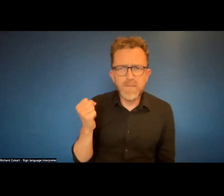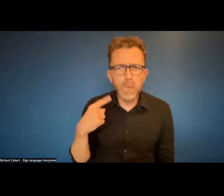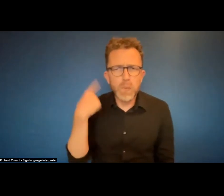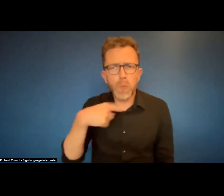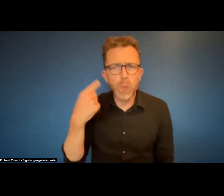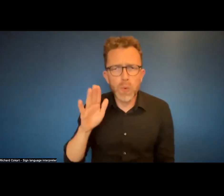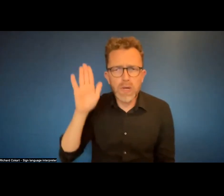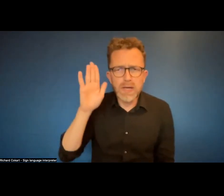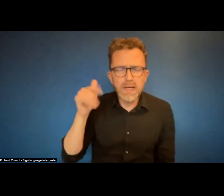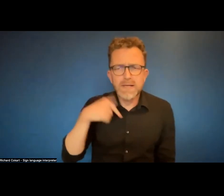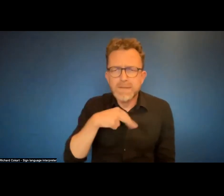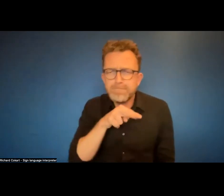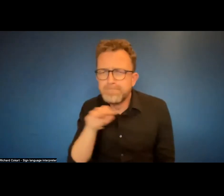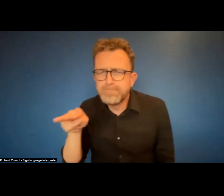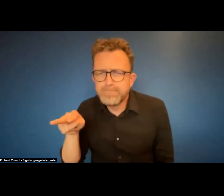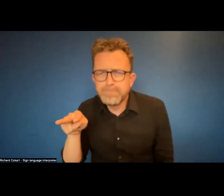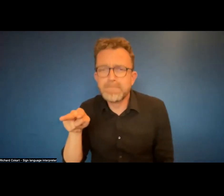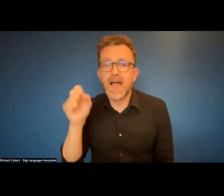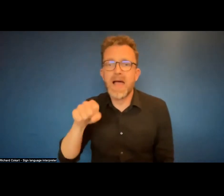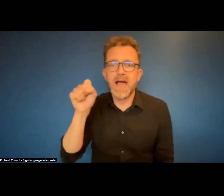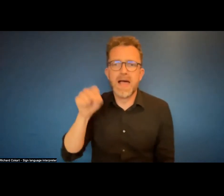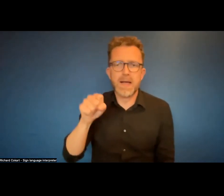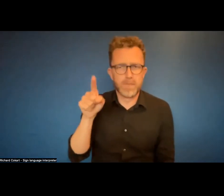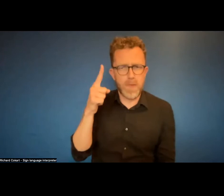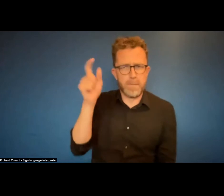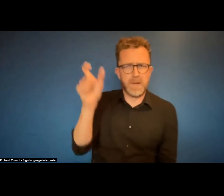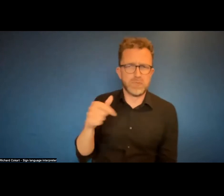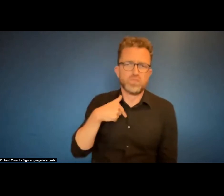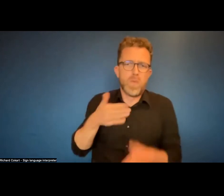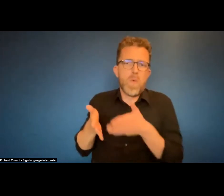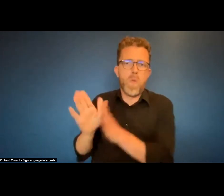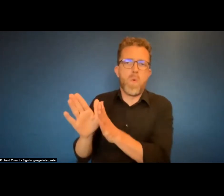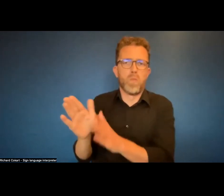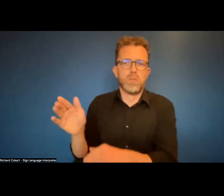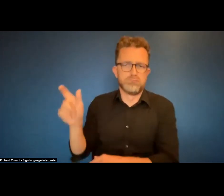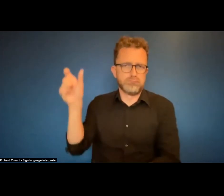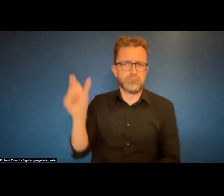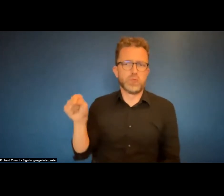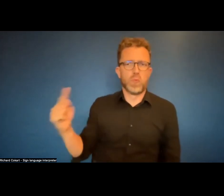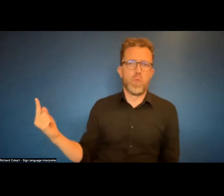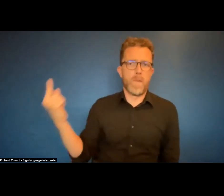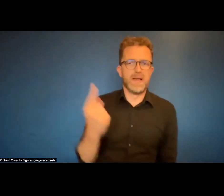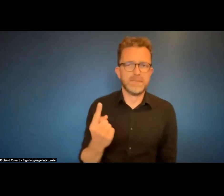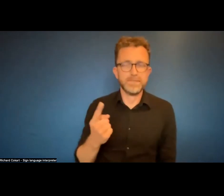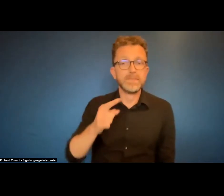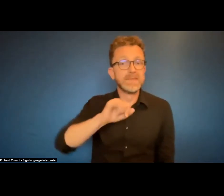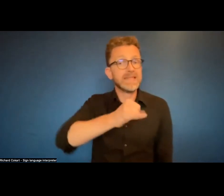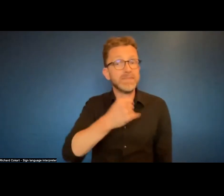Unfortunately, I cannot unmute him. I just asked him to unmute himself, but. Okay.